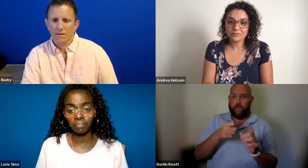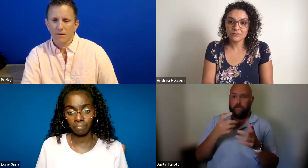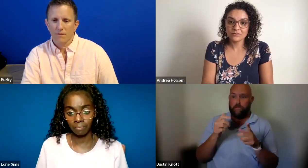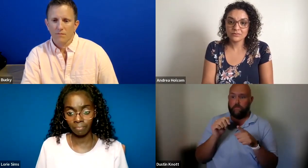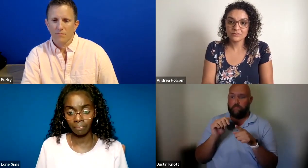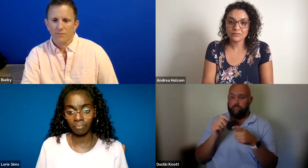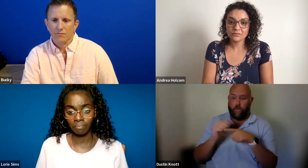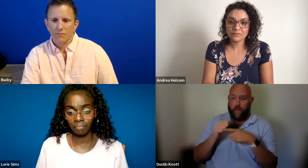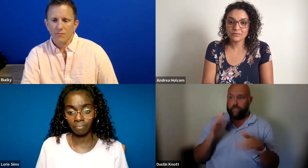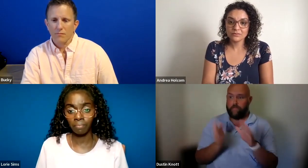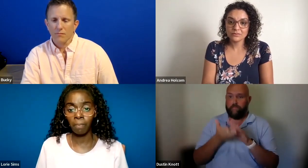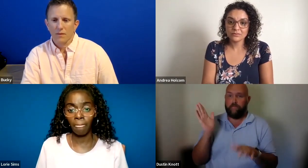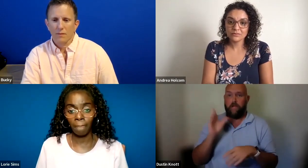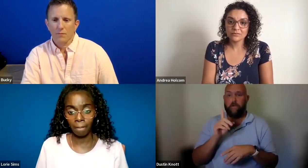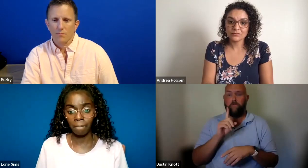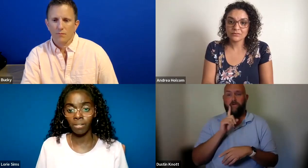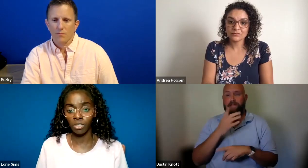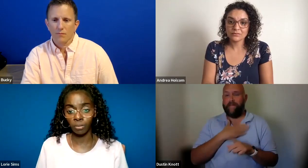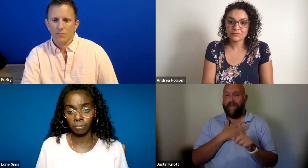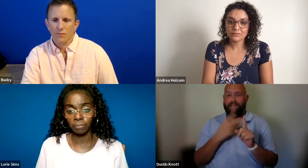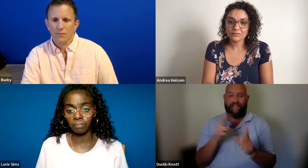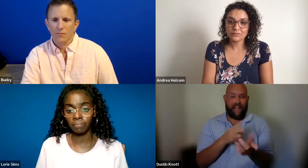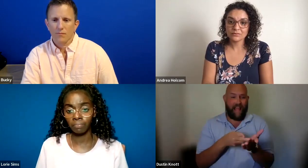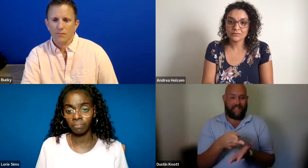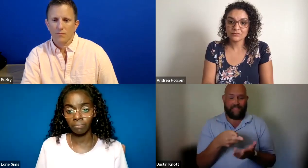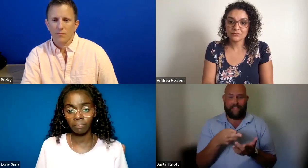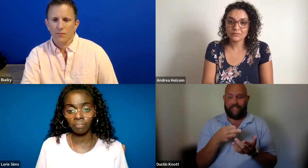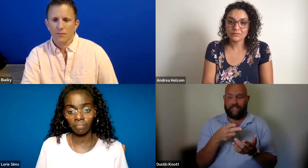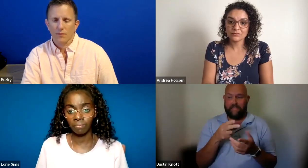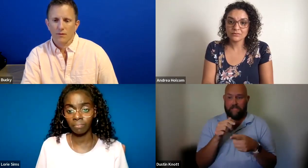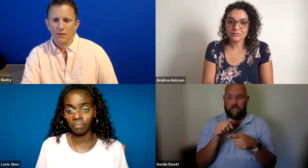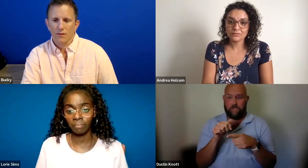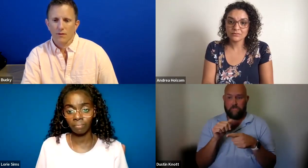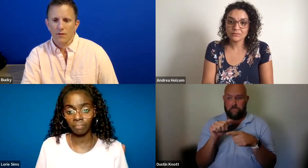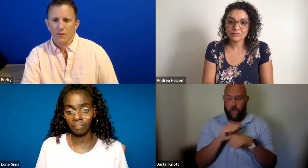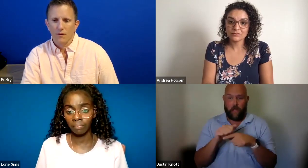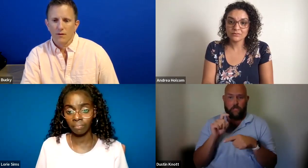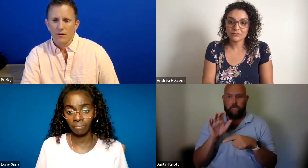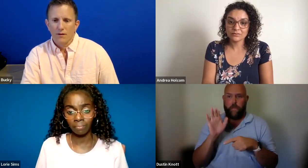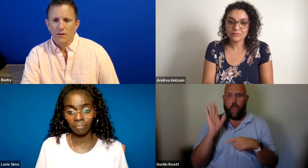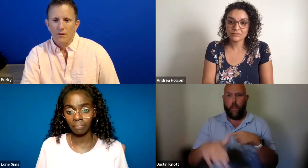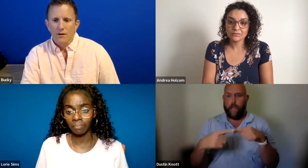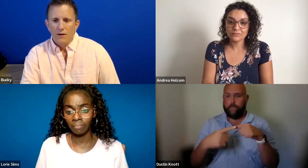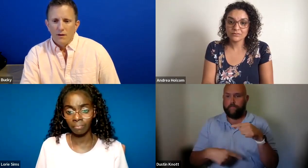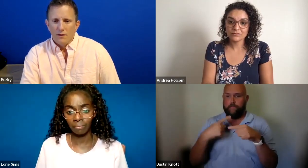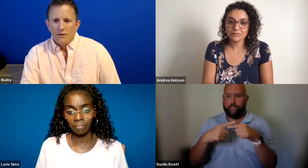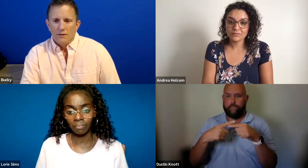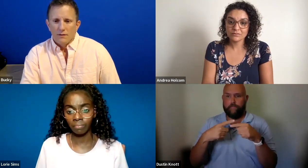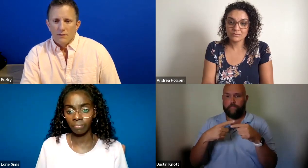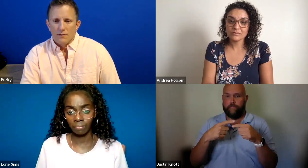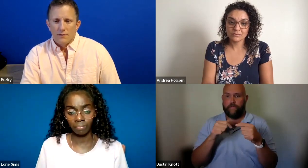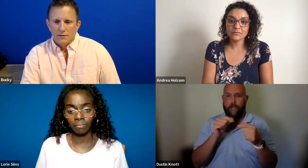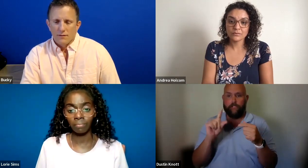but, again, talking about having these trainings and calling it a one and done thing, in all